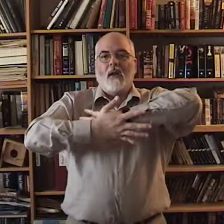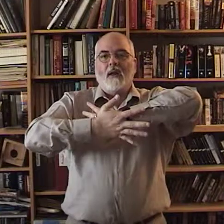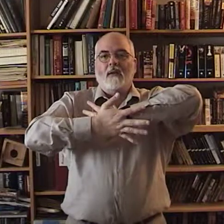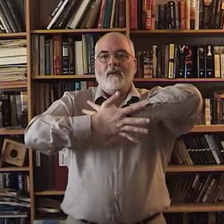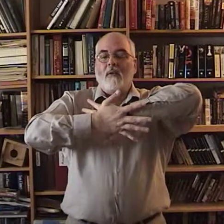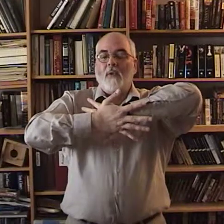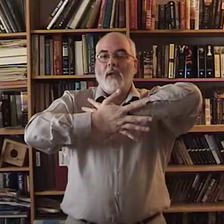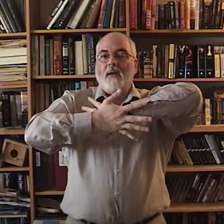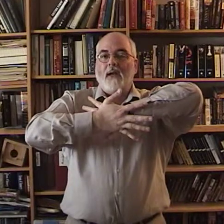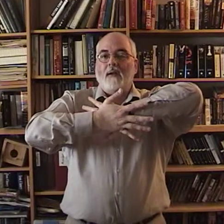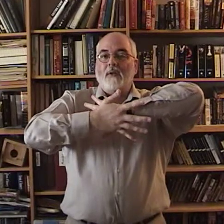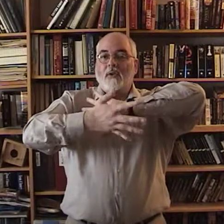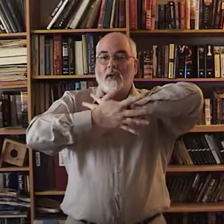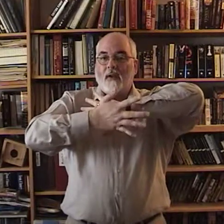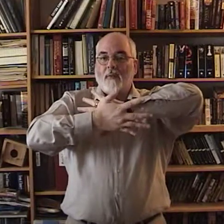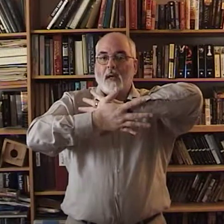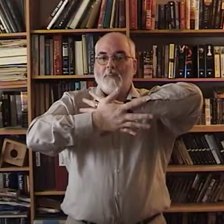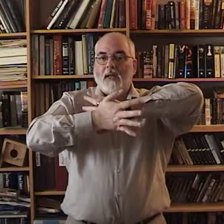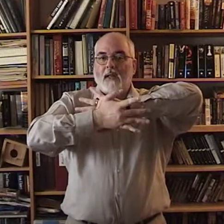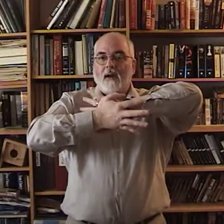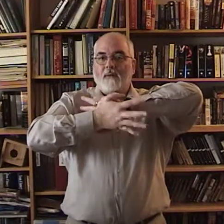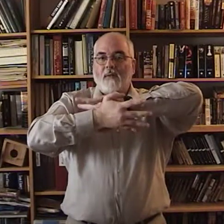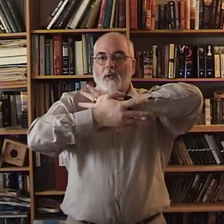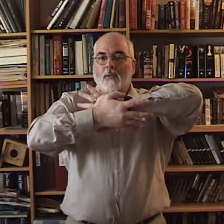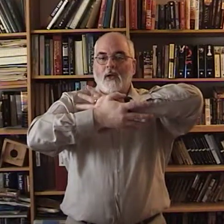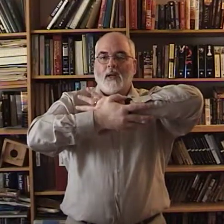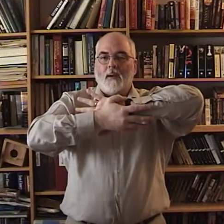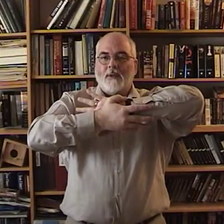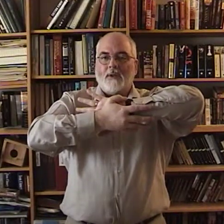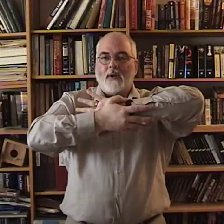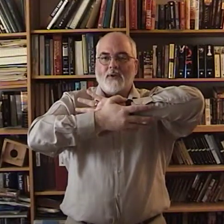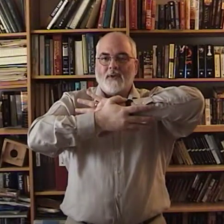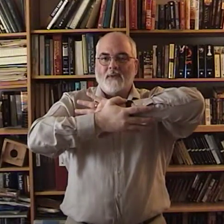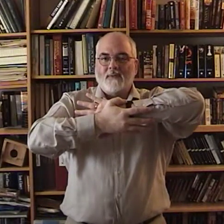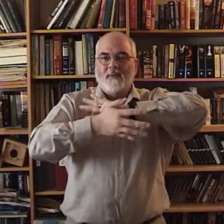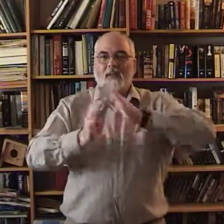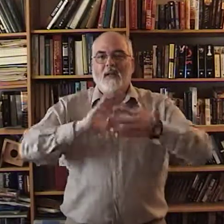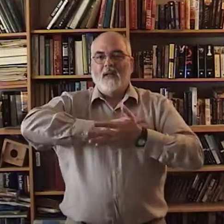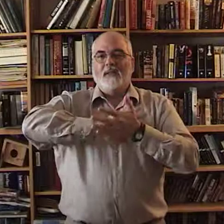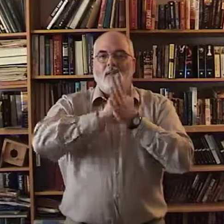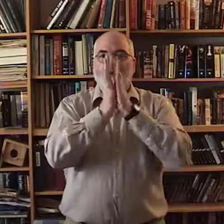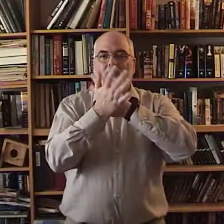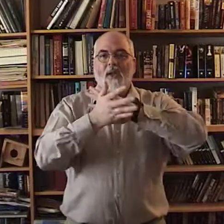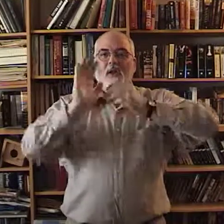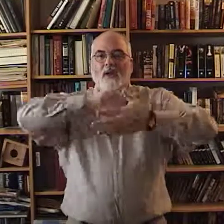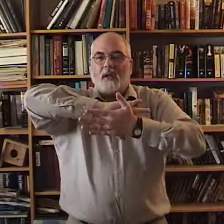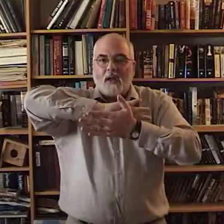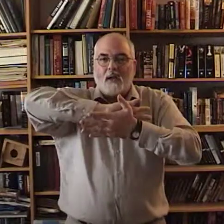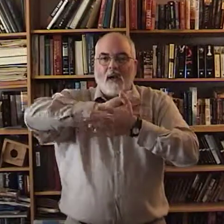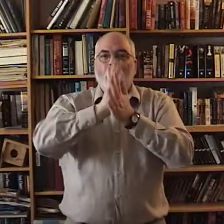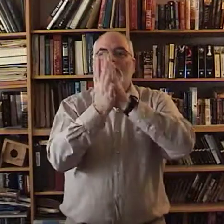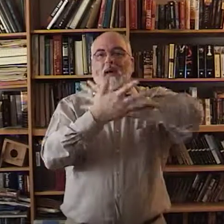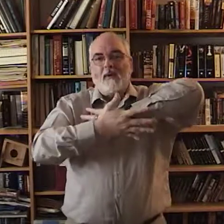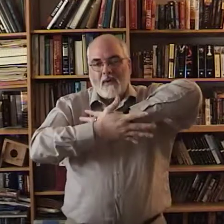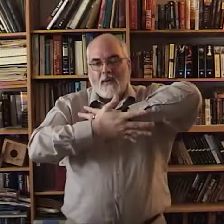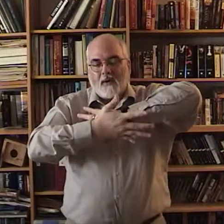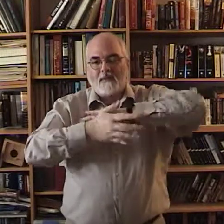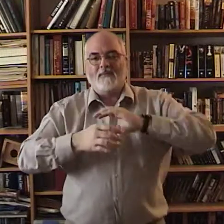And when you get done, you still have your palms together and fingers pointing in opposite directions. So you're here and you become here.